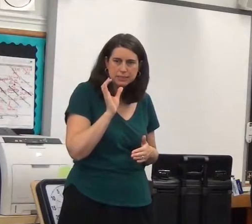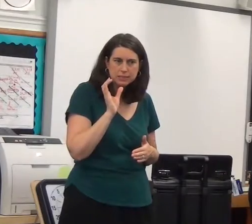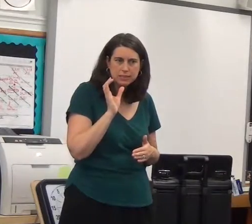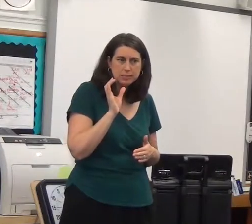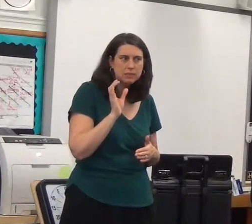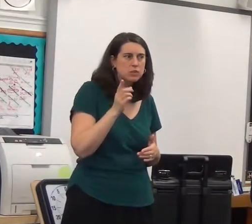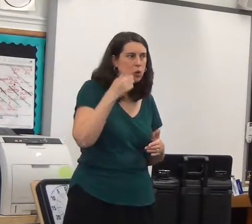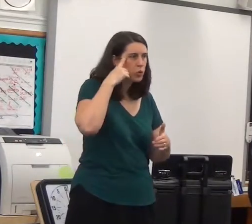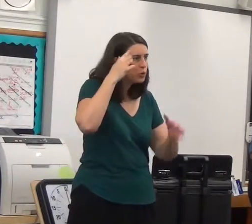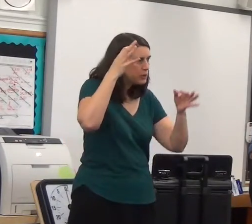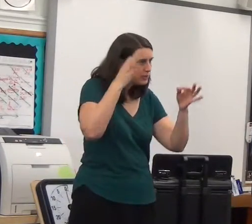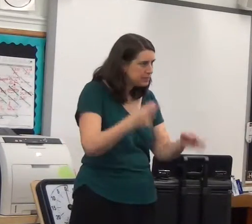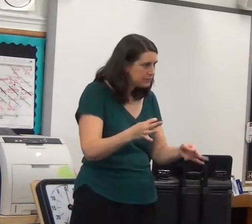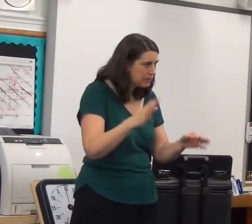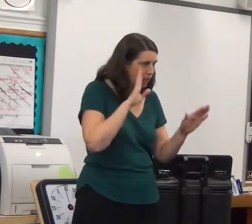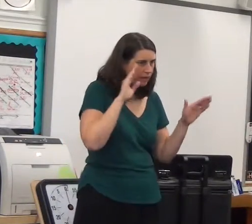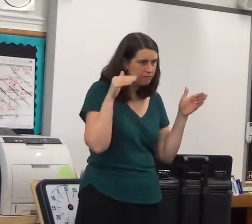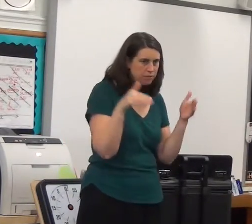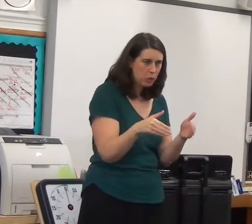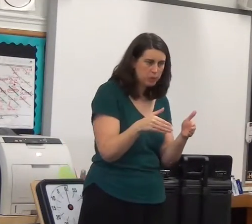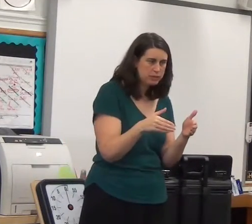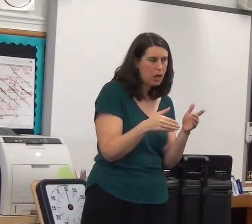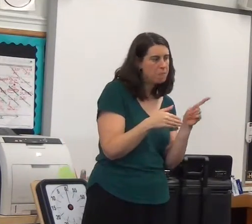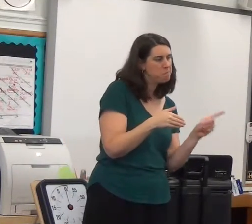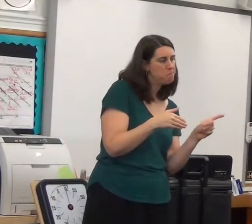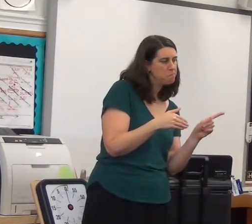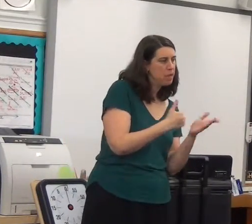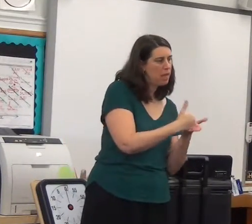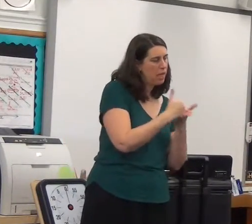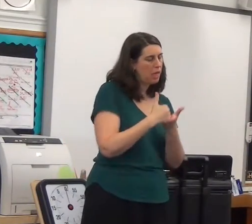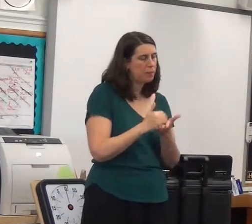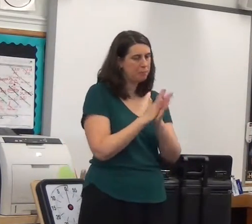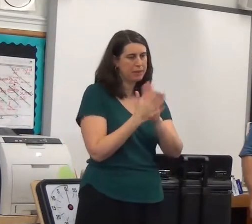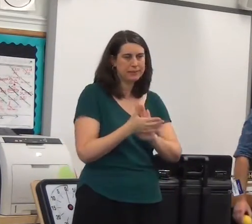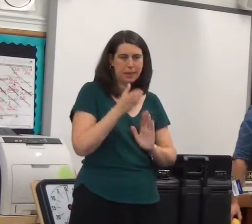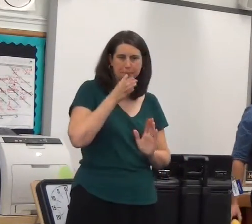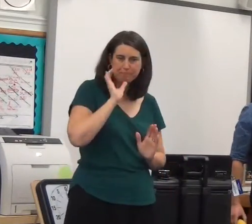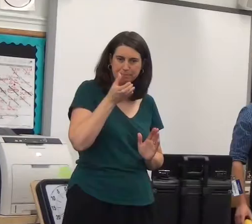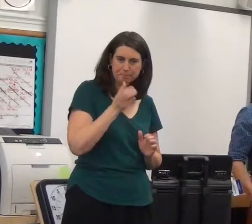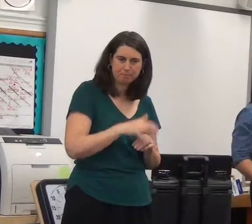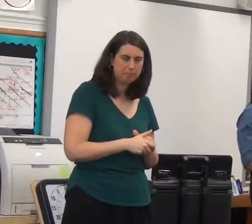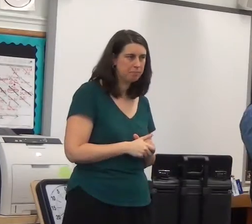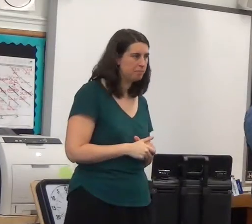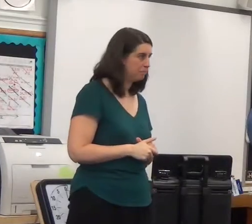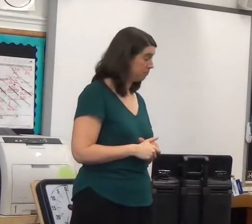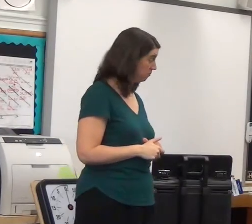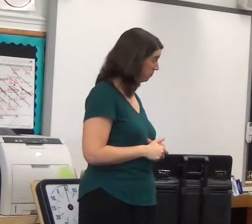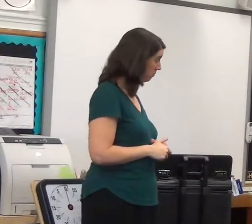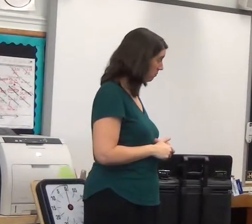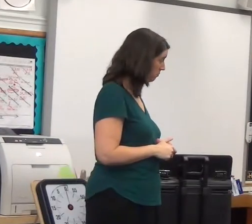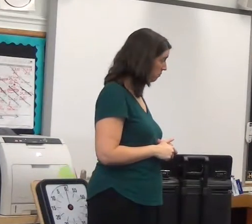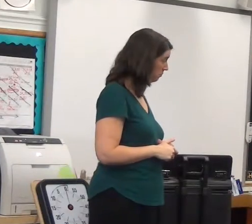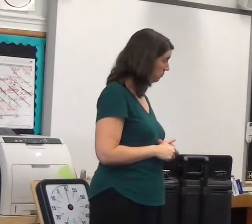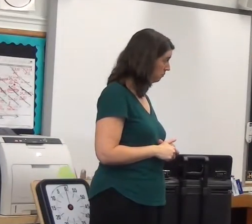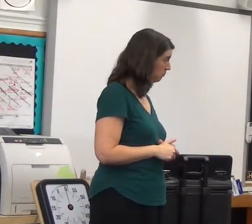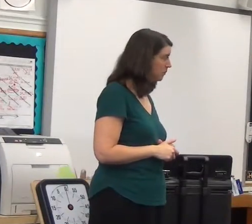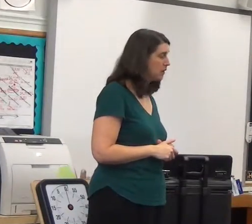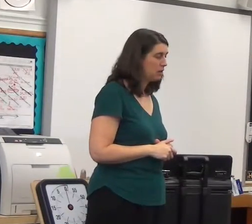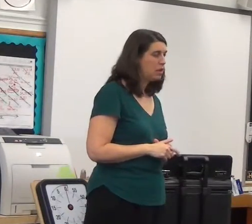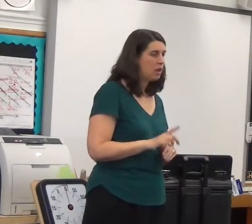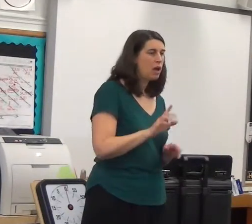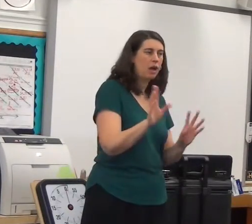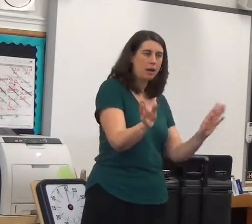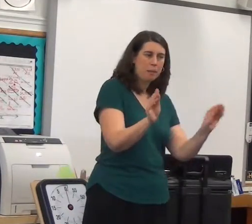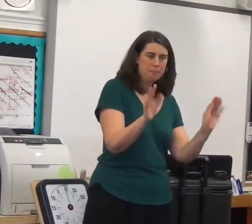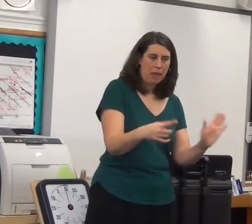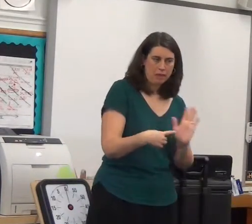we choose to focus on. Let's take this another step further, because I have a